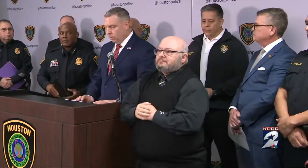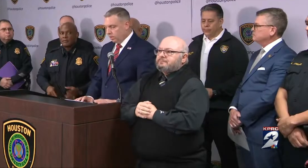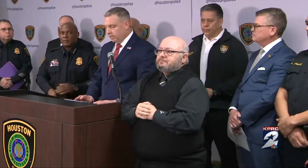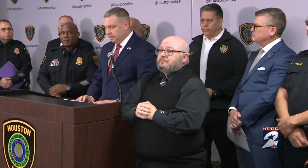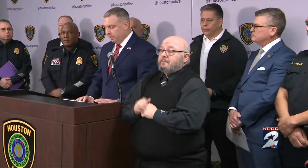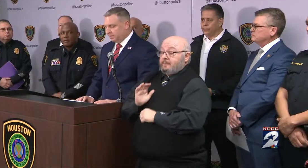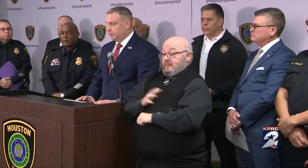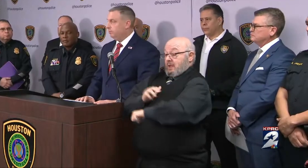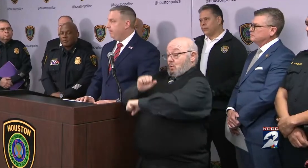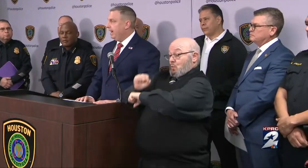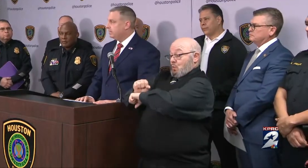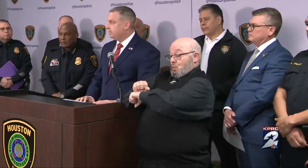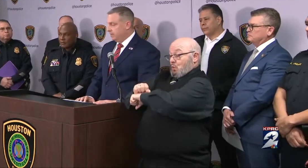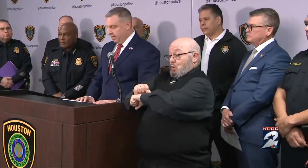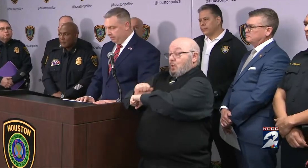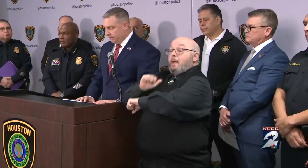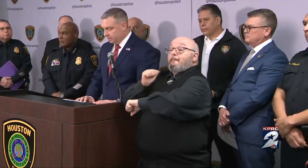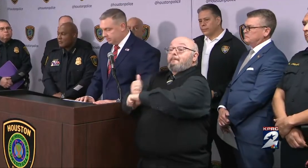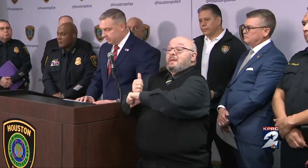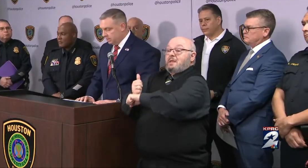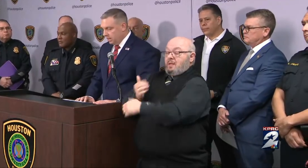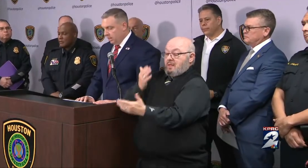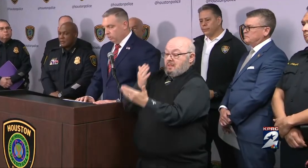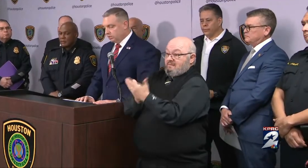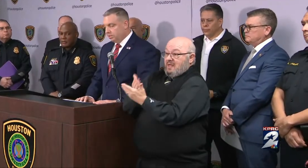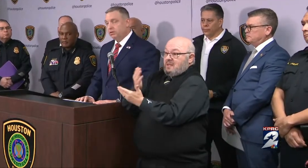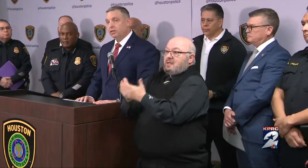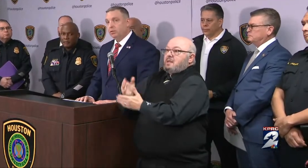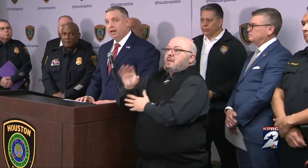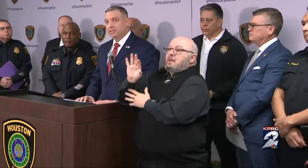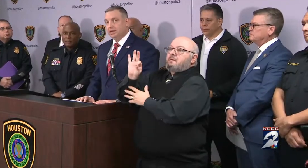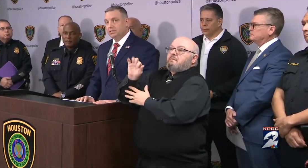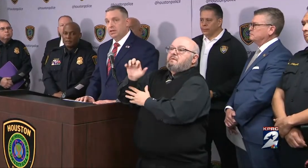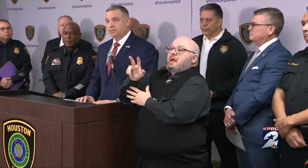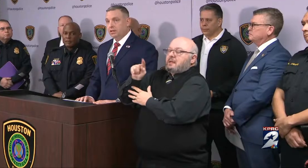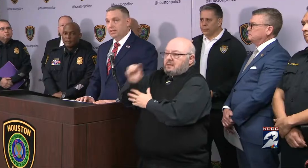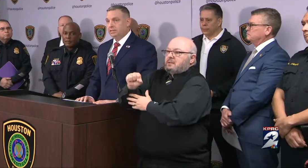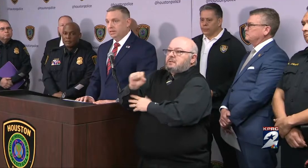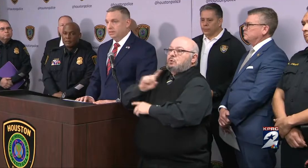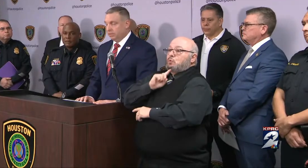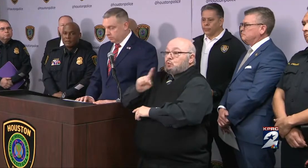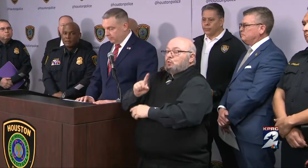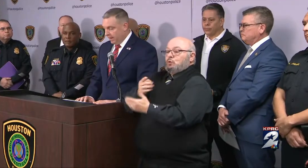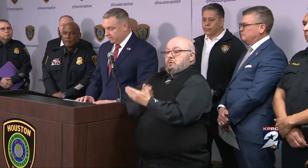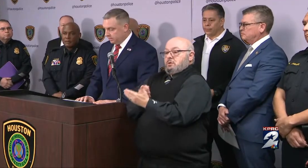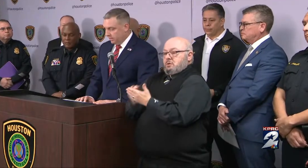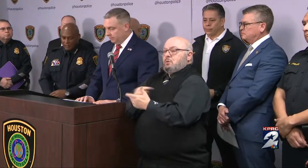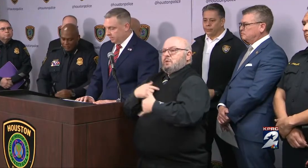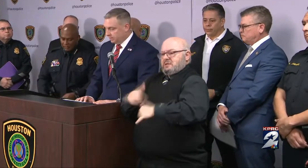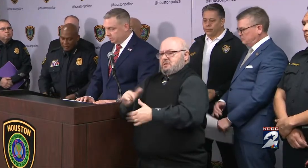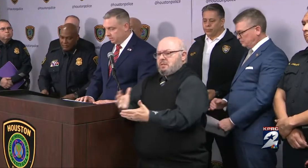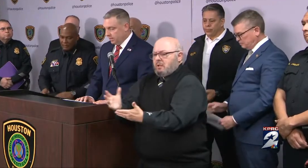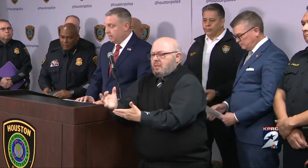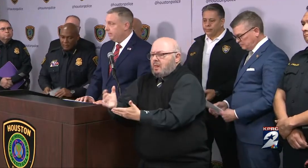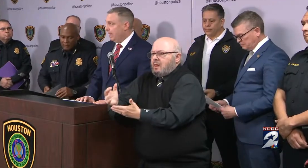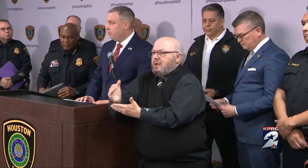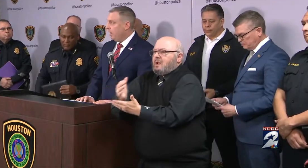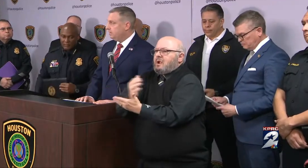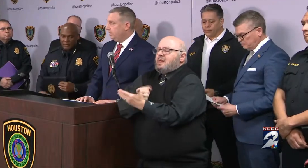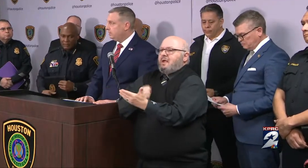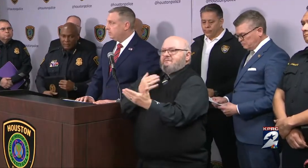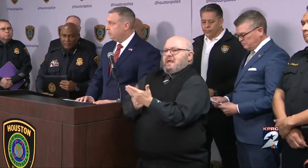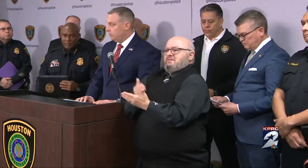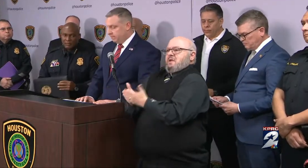Our work is based on facts and evidence, and we're still in the process of collecting those facts and evidence.